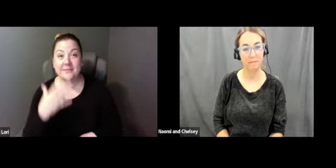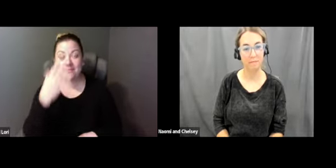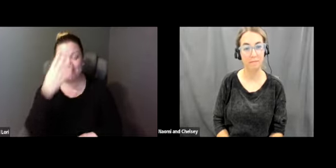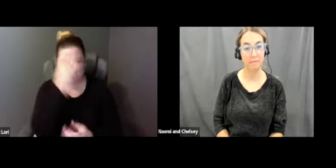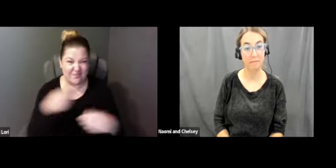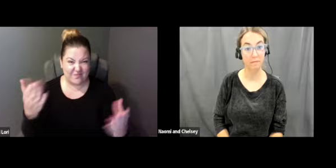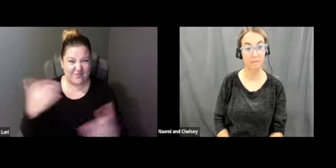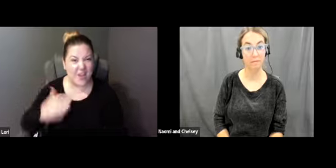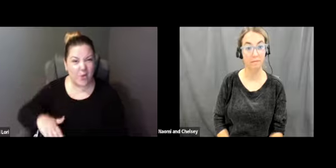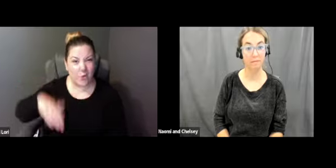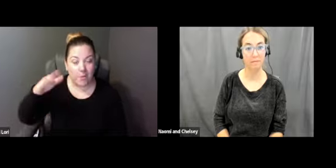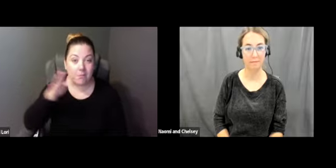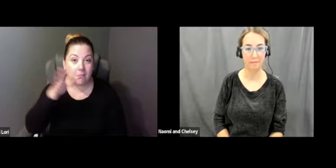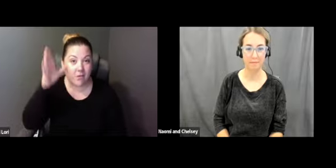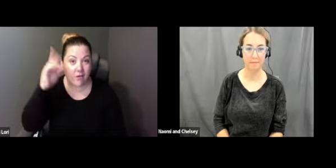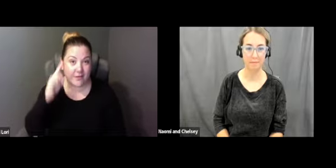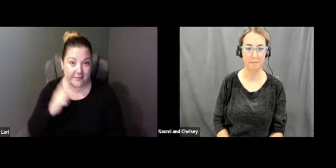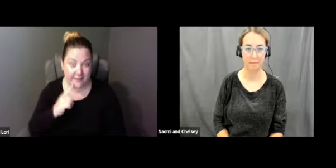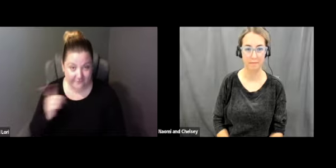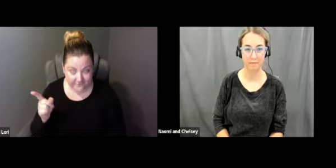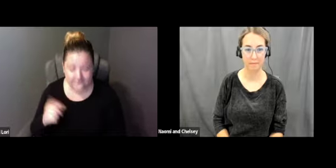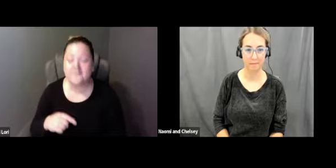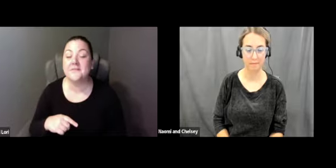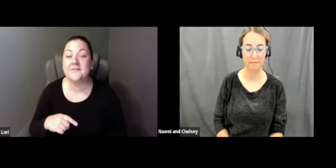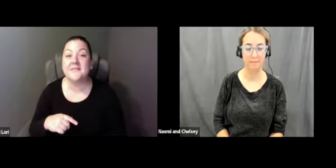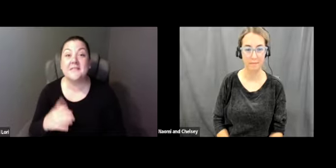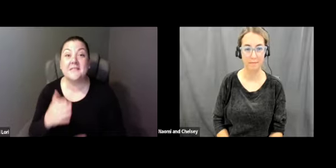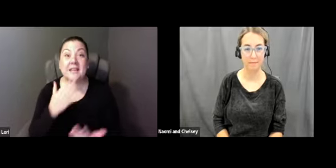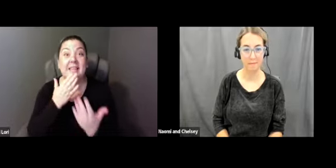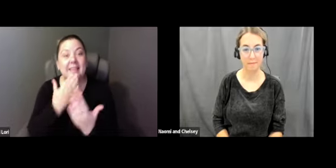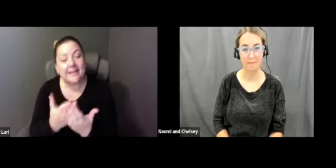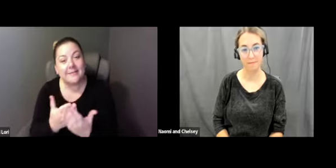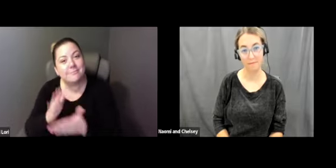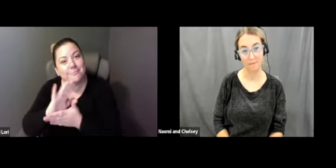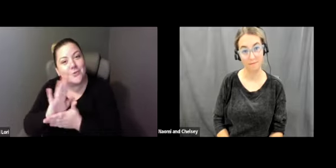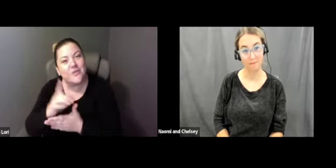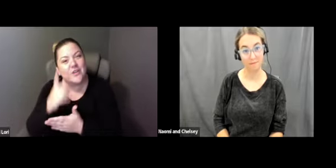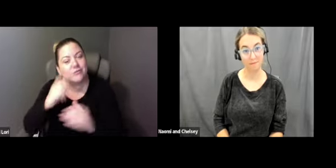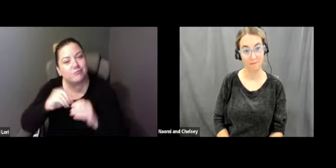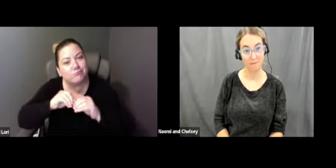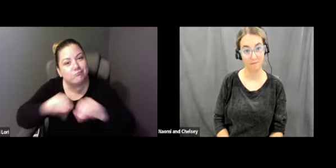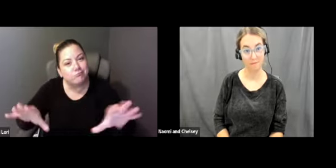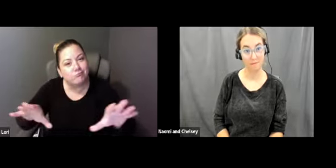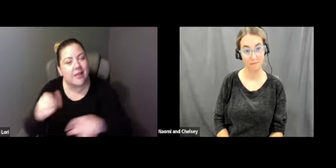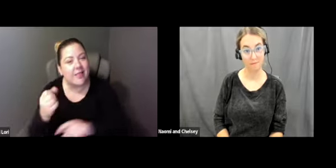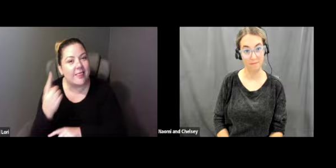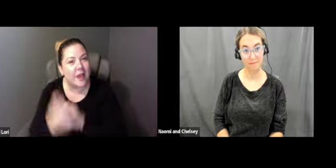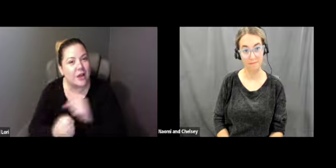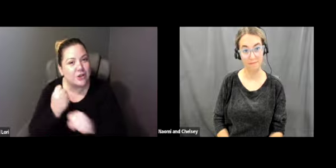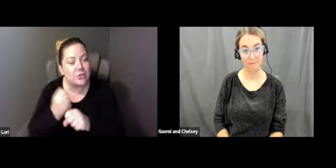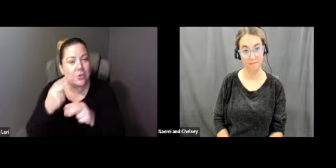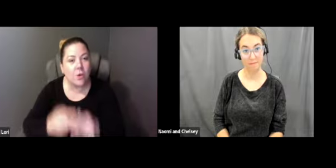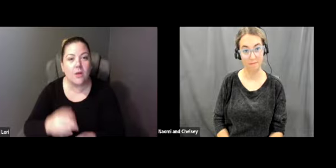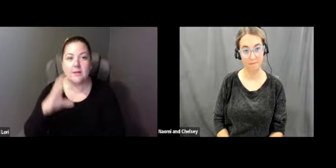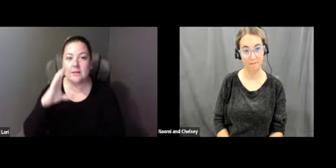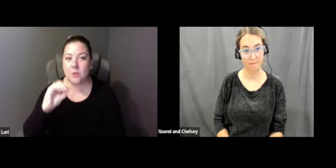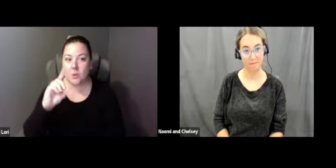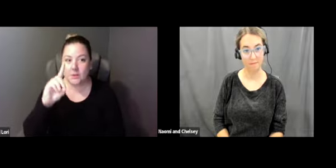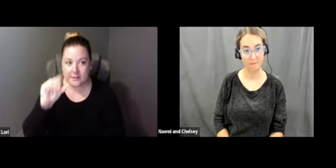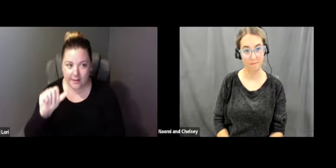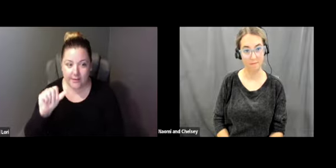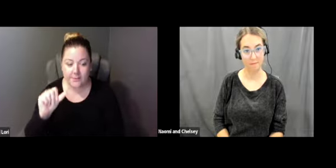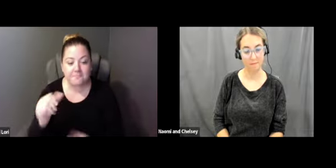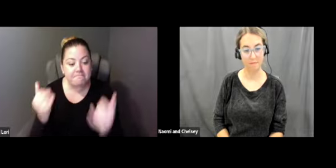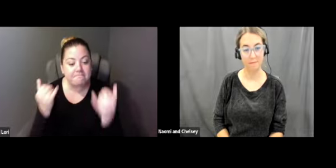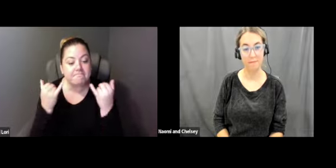deaf parents, and thankful to that movie that just came out last year, CODA. A lot of people now